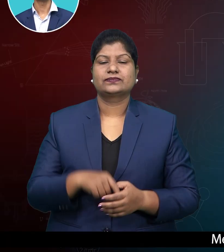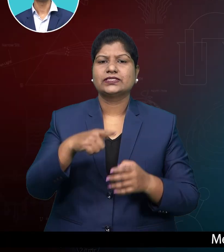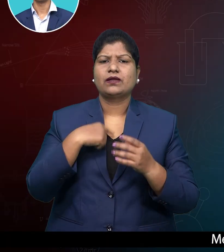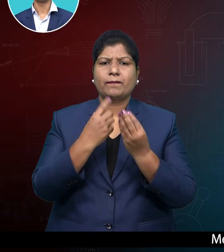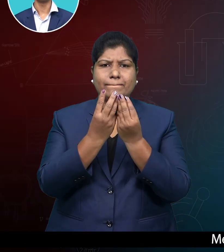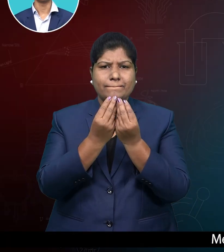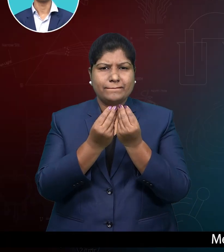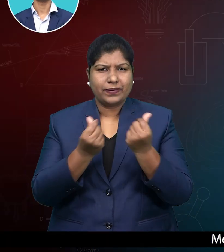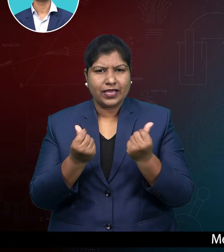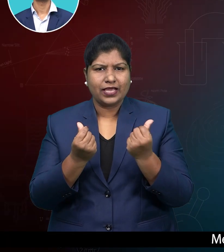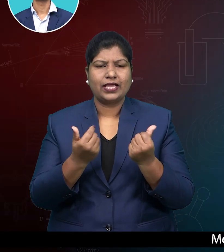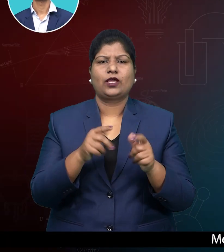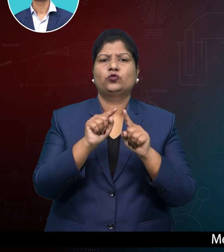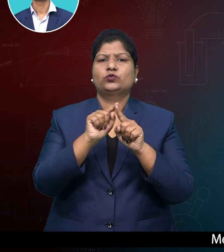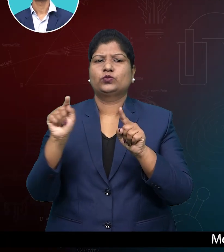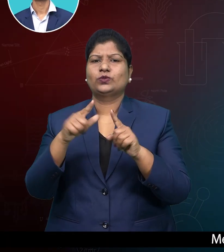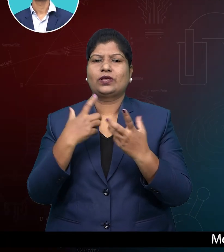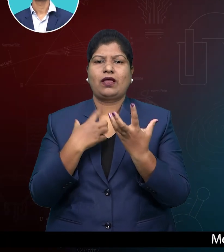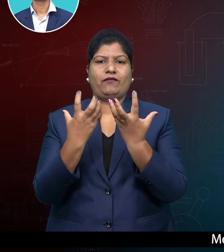Melting to freezing.